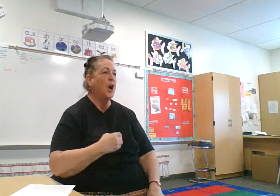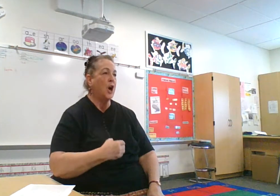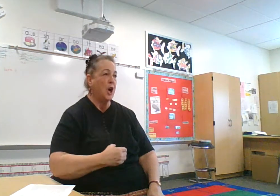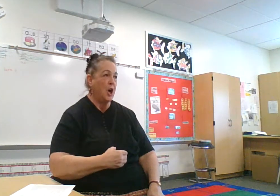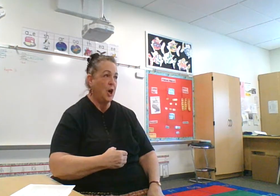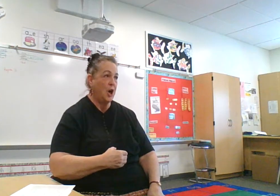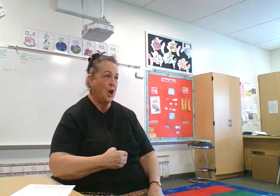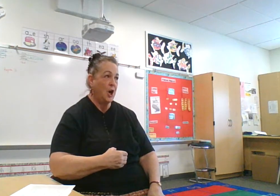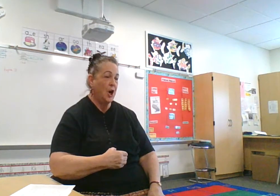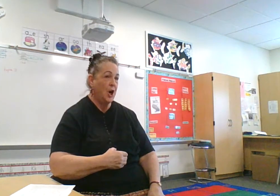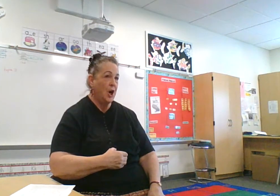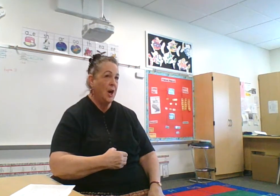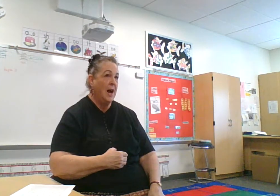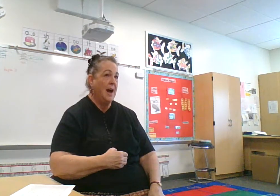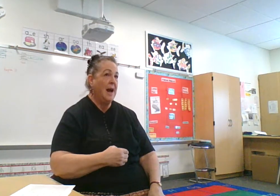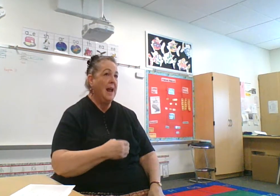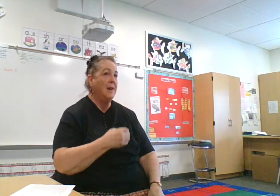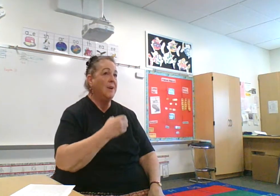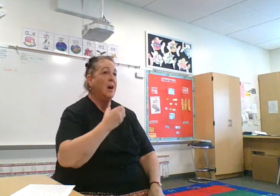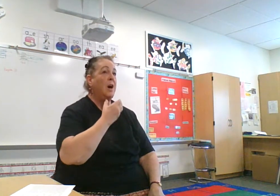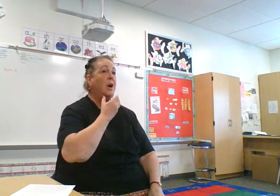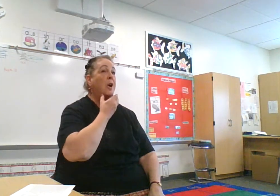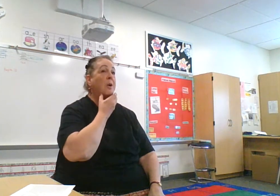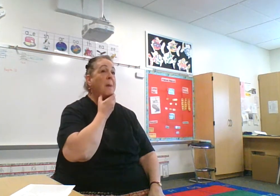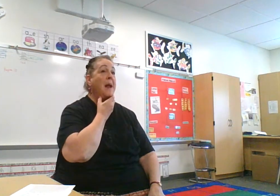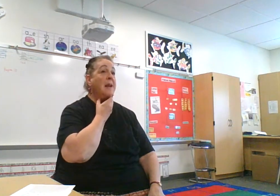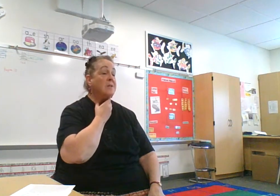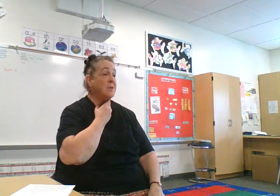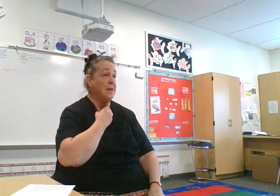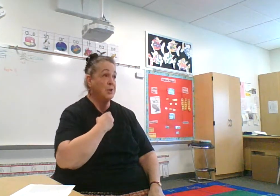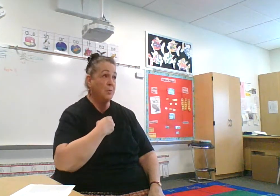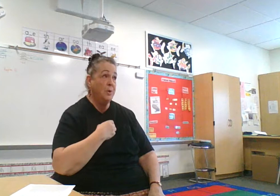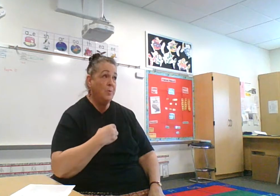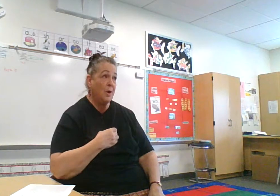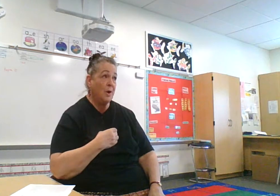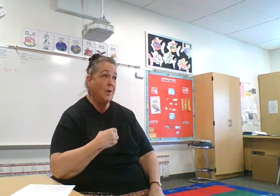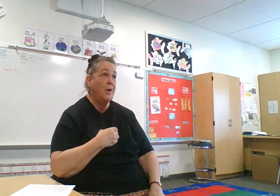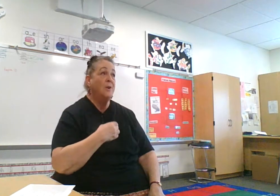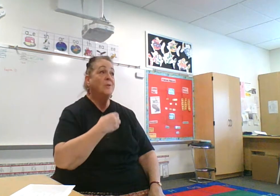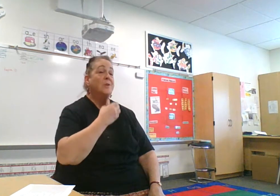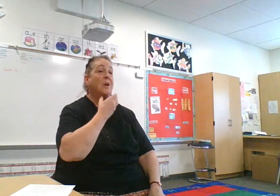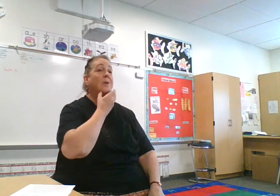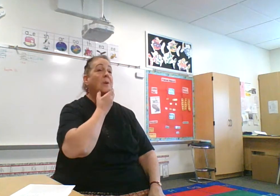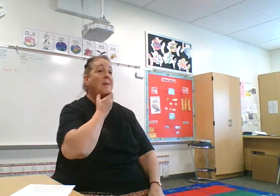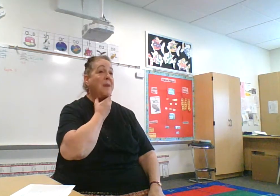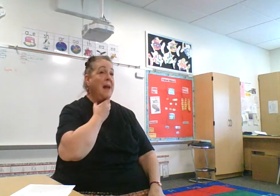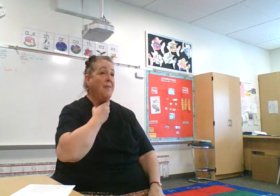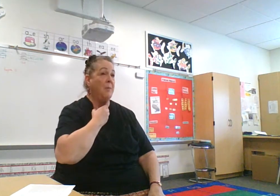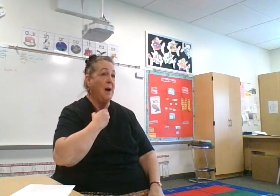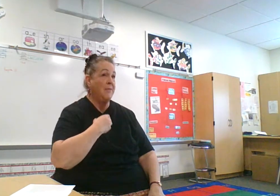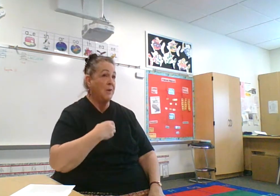hunger. I have a hunger pain. So that's your root word. So you have to add the Y for